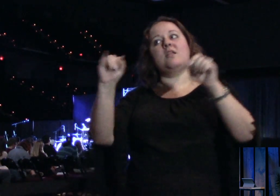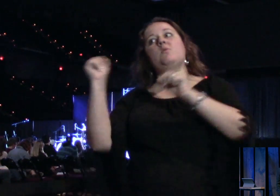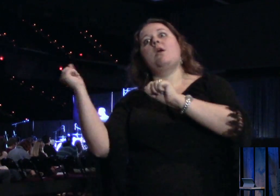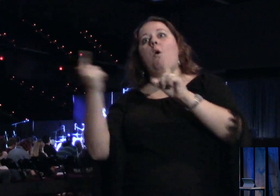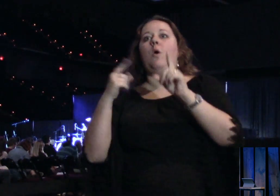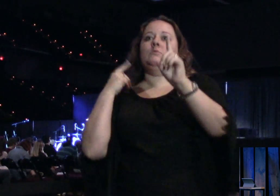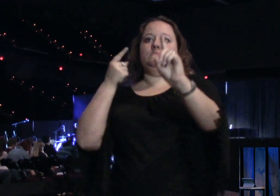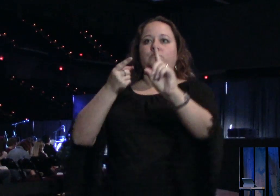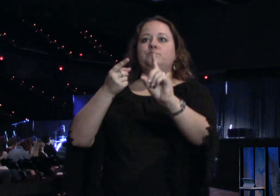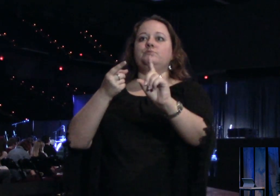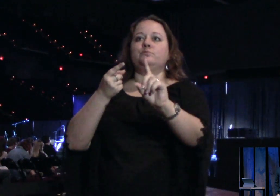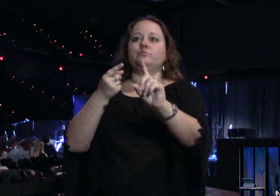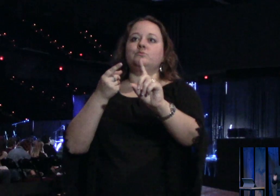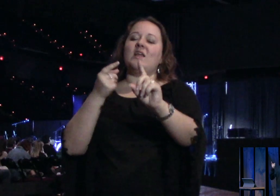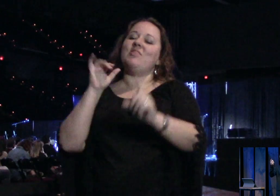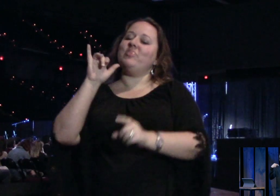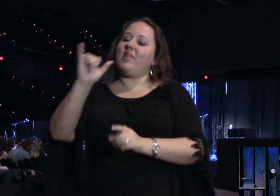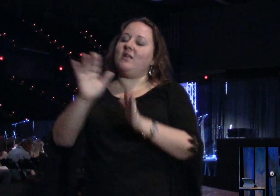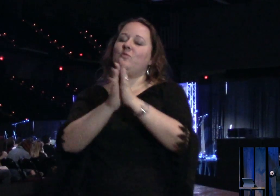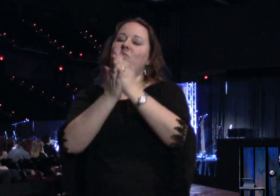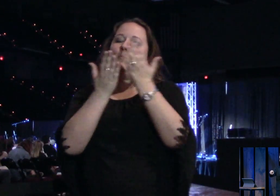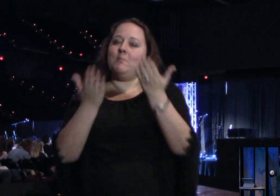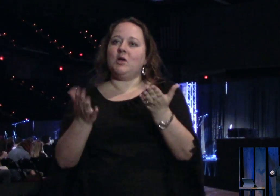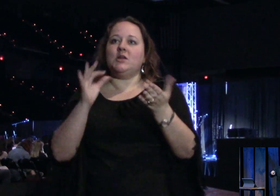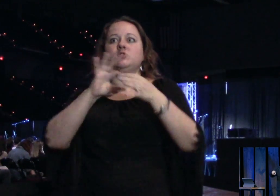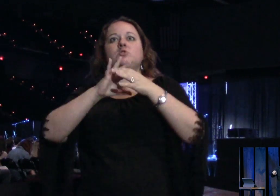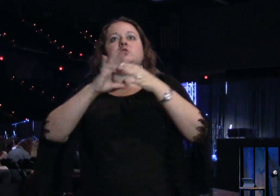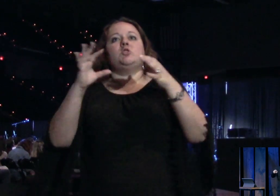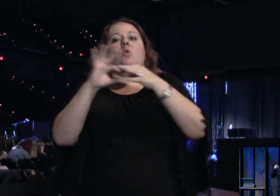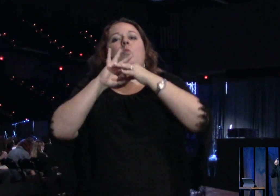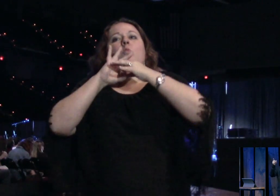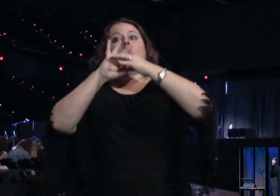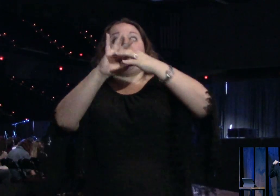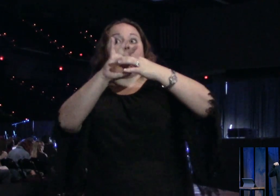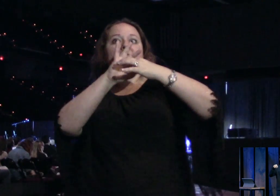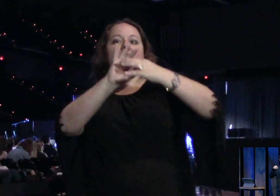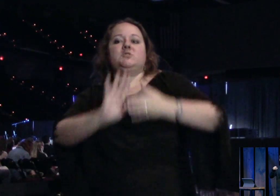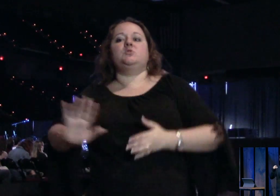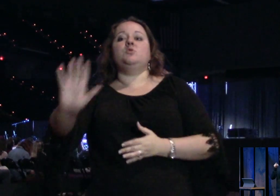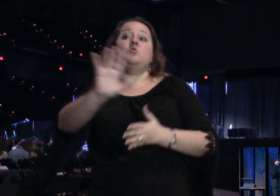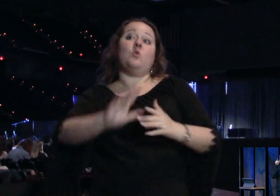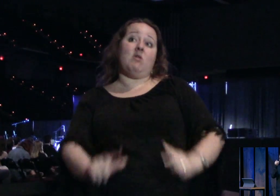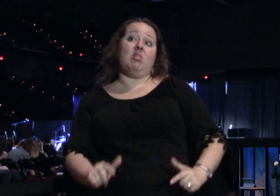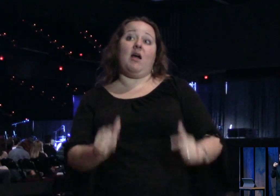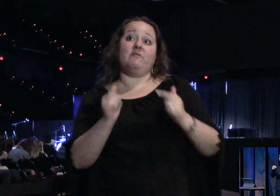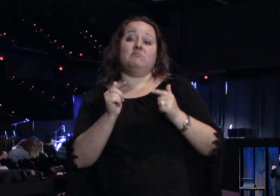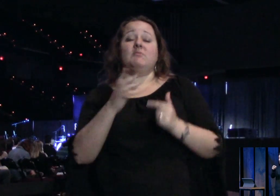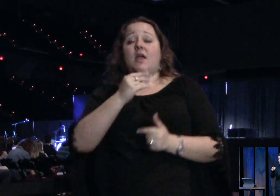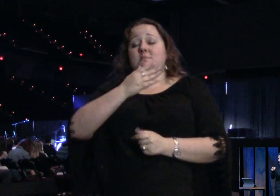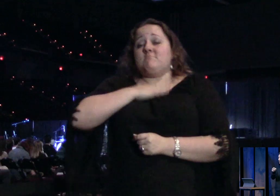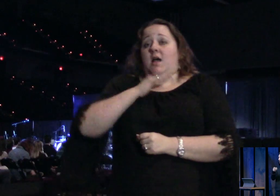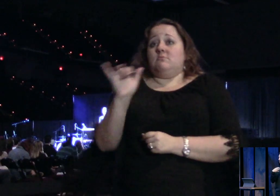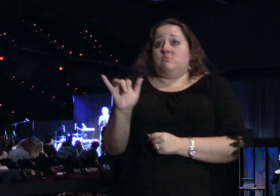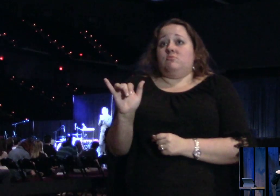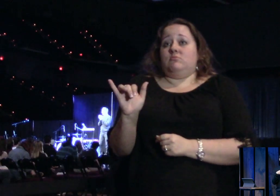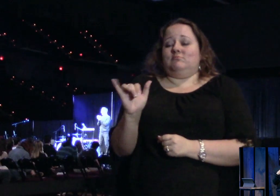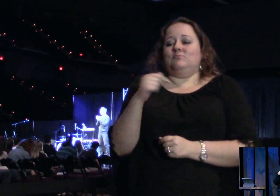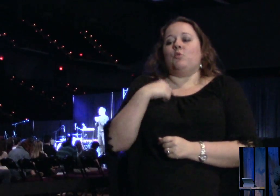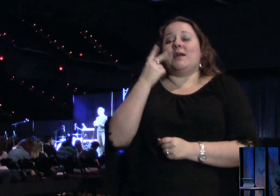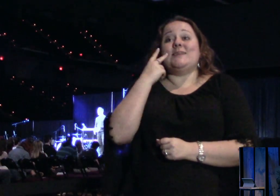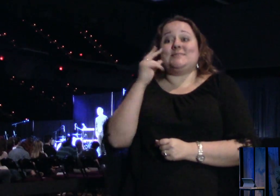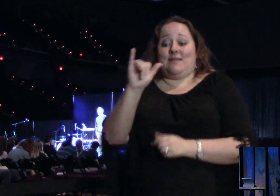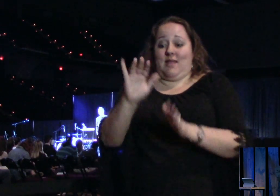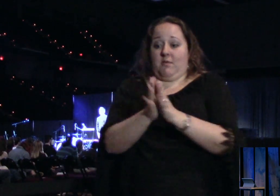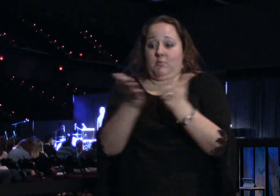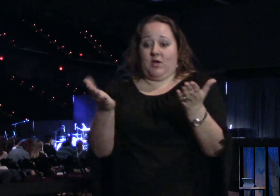we all desire. That's why the book of Ecclesiastes is so relevant to your life and